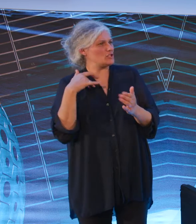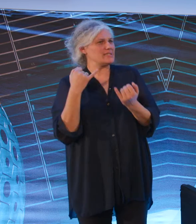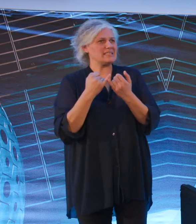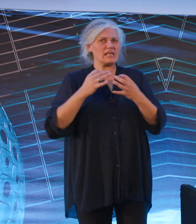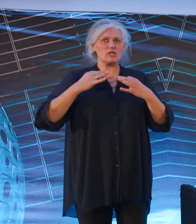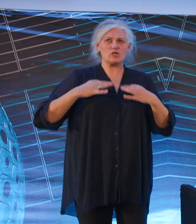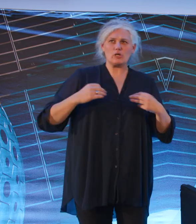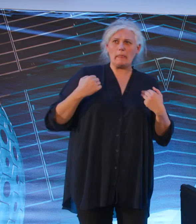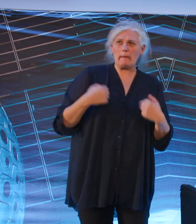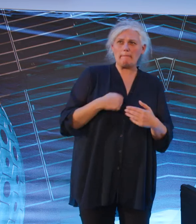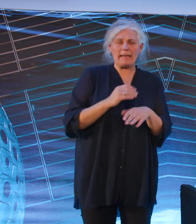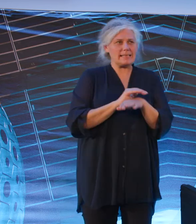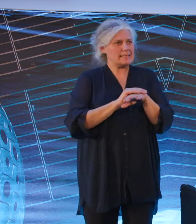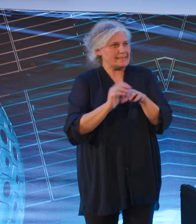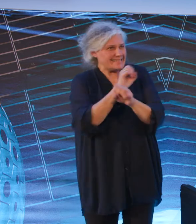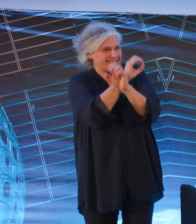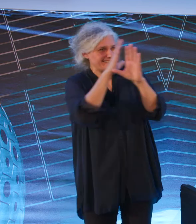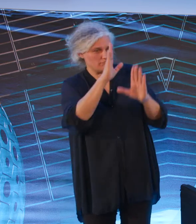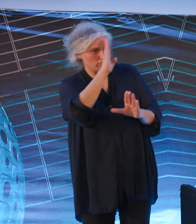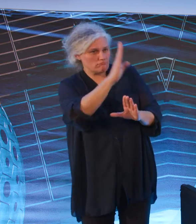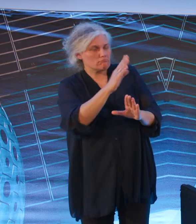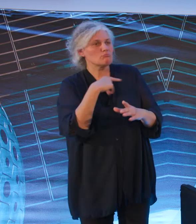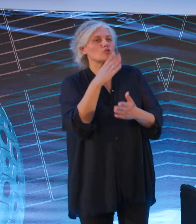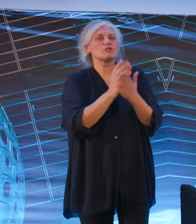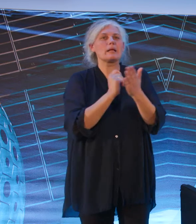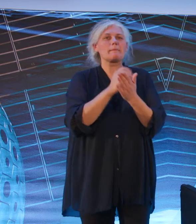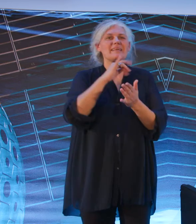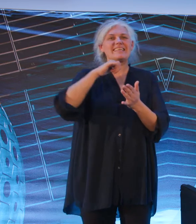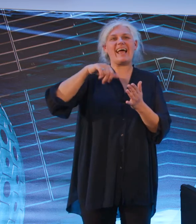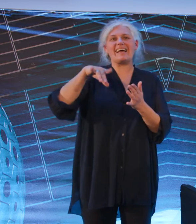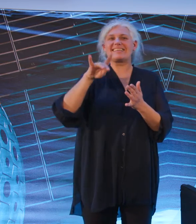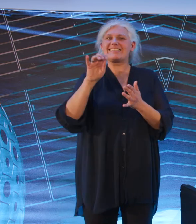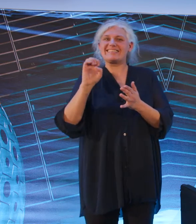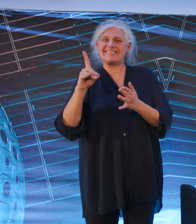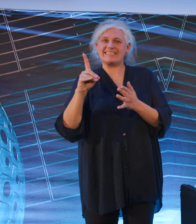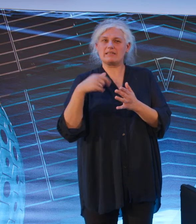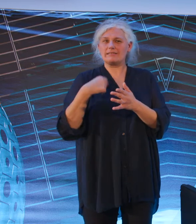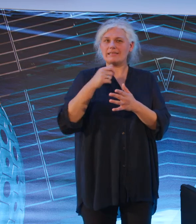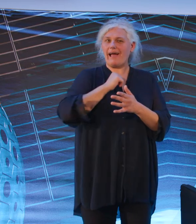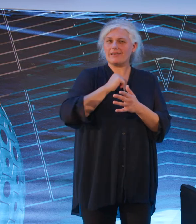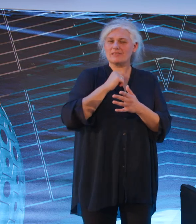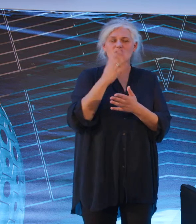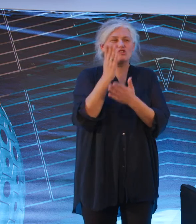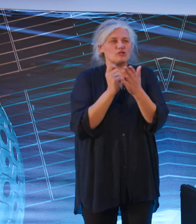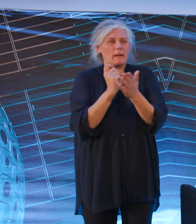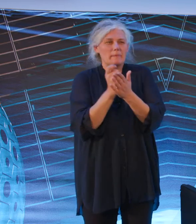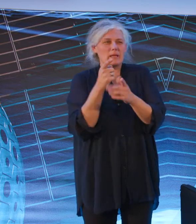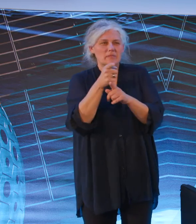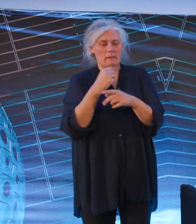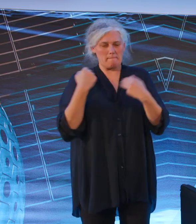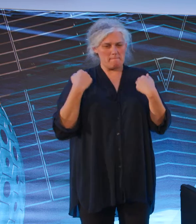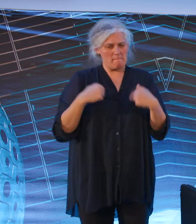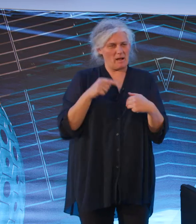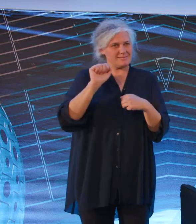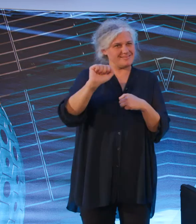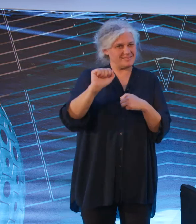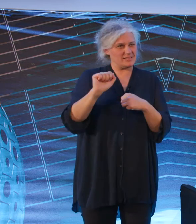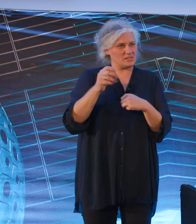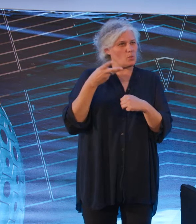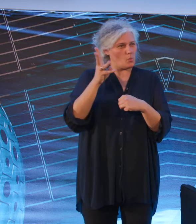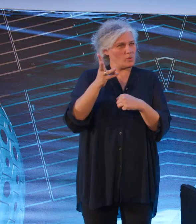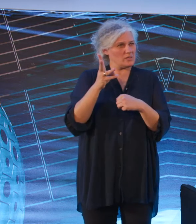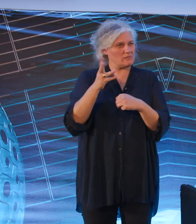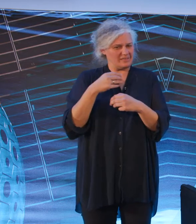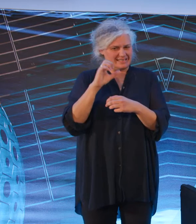are clear and endearing, there is a touch of yank to his cadence. Yet the old man they encountered down in Bonner's Ferry reckoned Denny